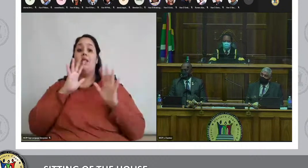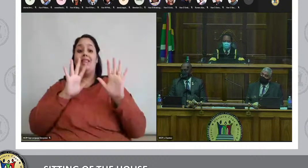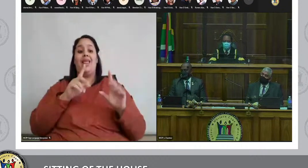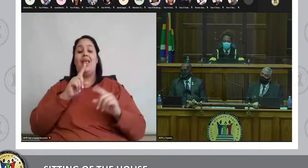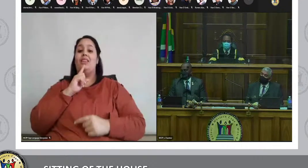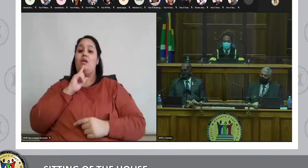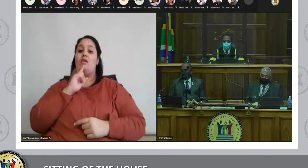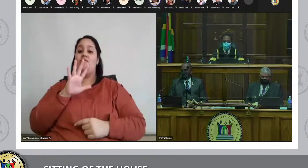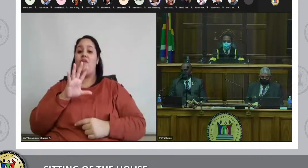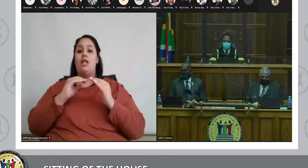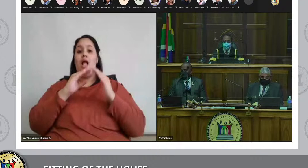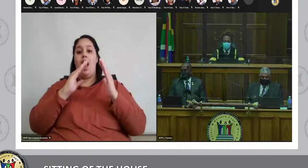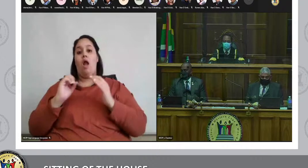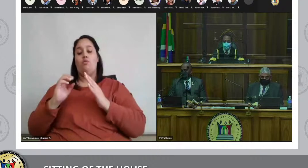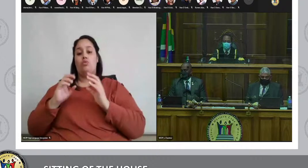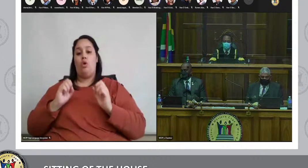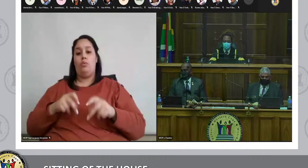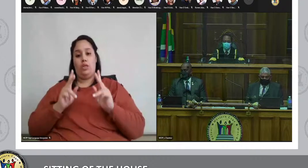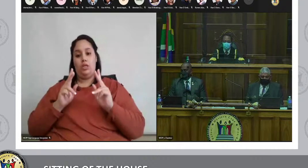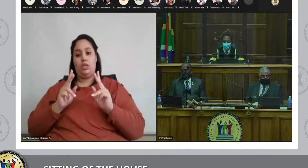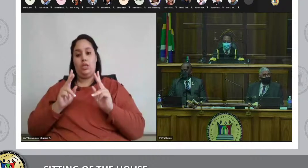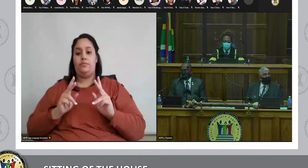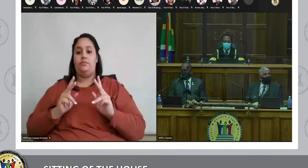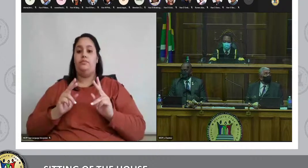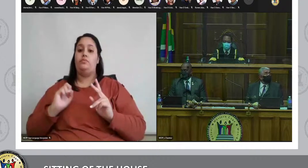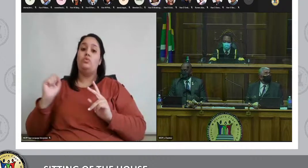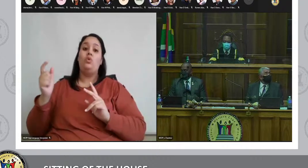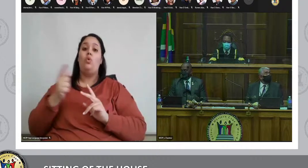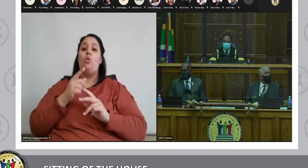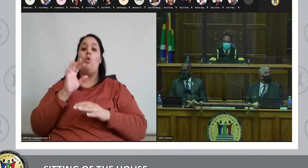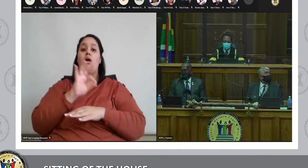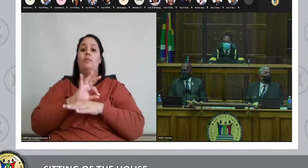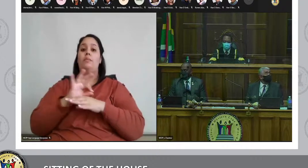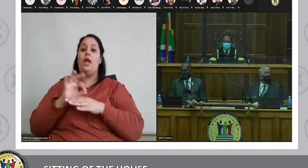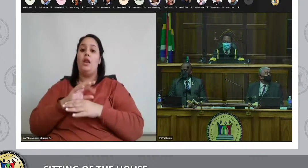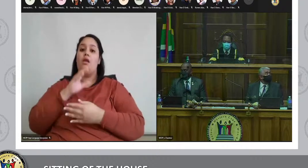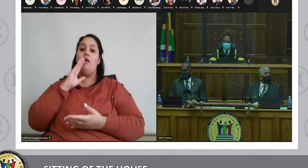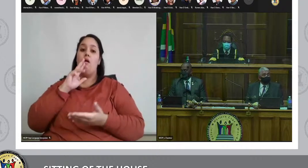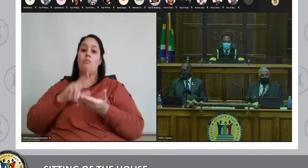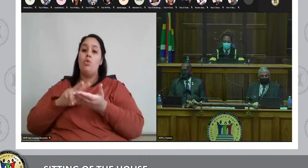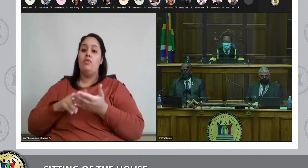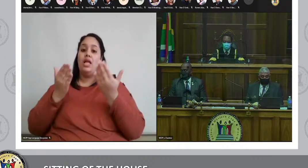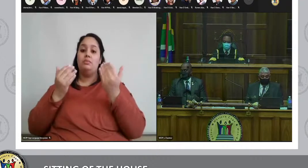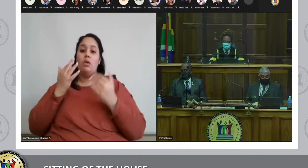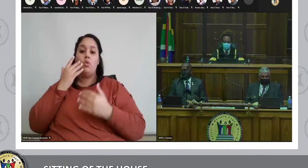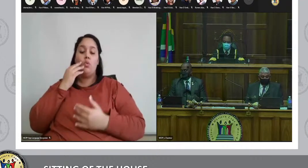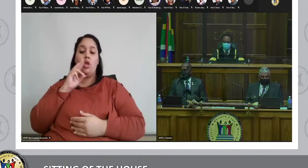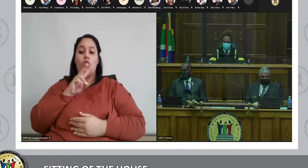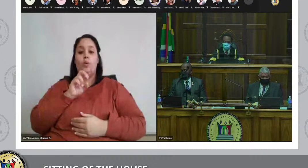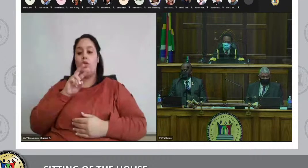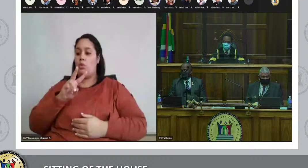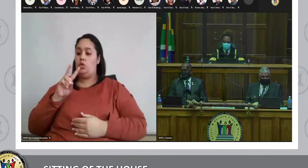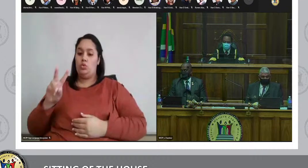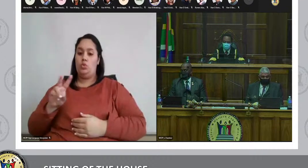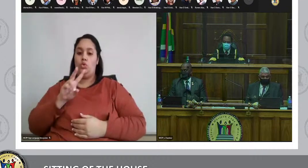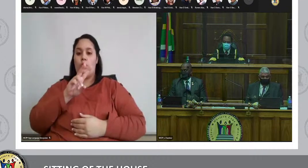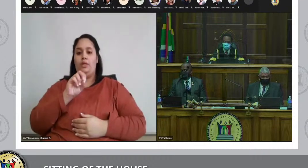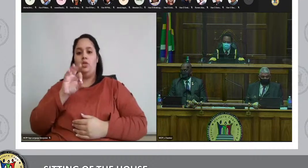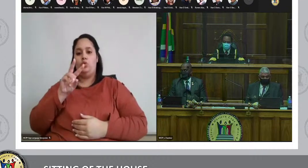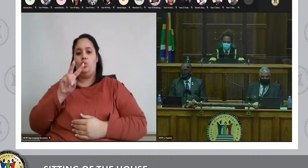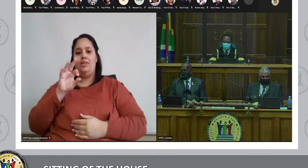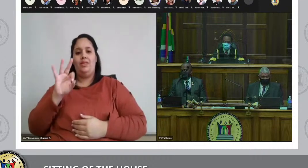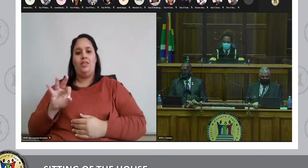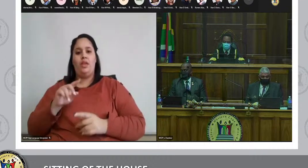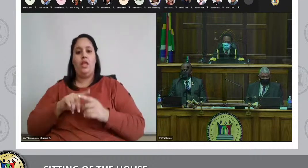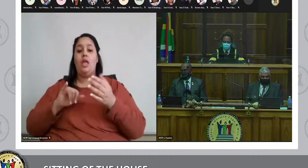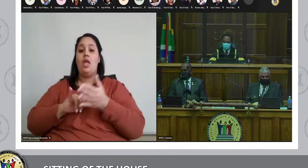10,500 housing opportunities. All planning approvals are expected in 2022 and 2023. The